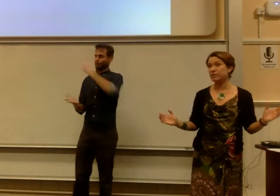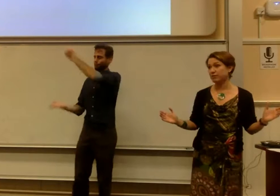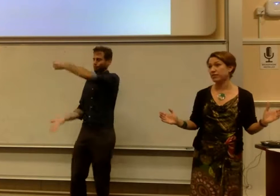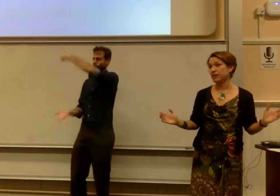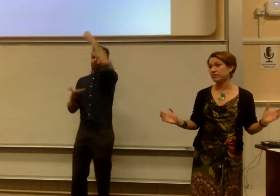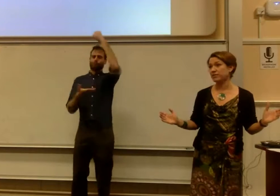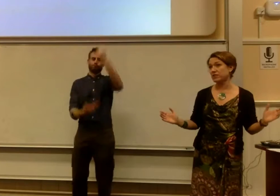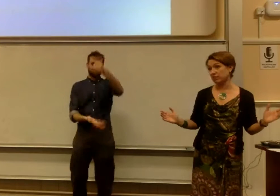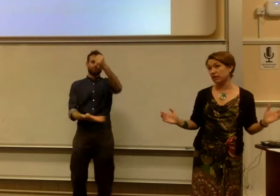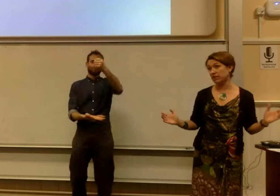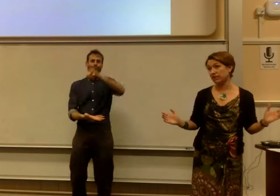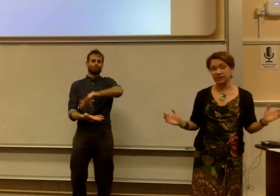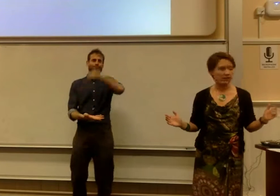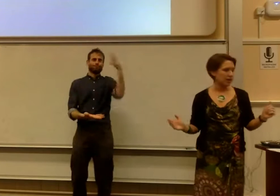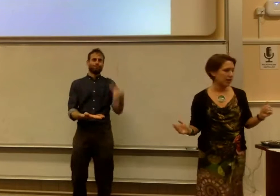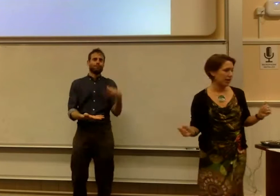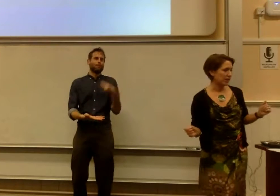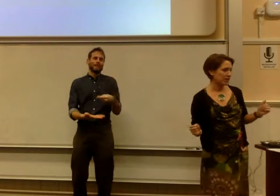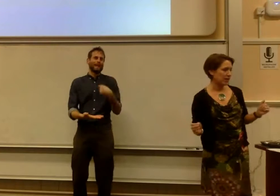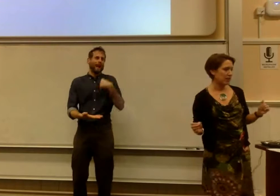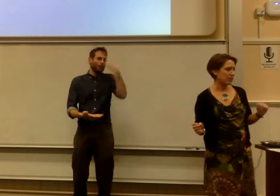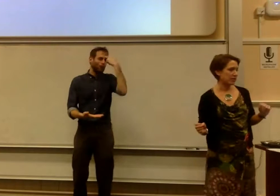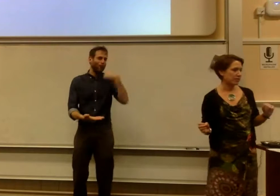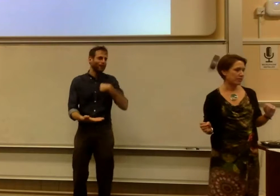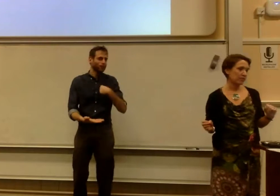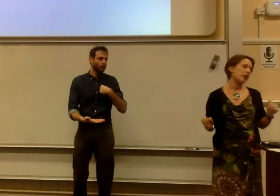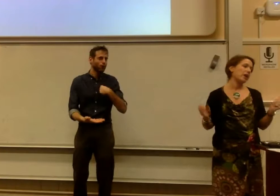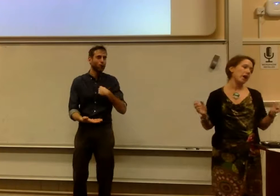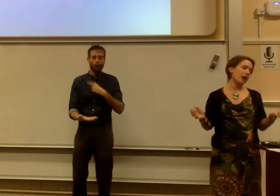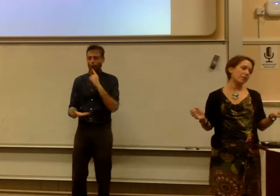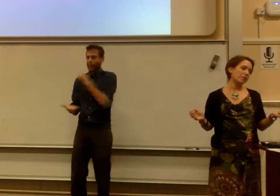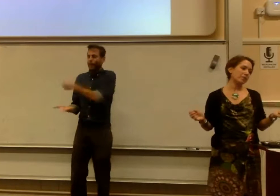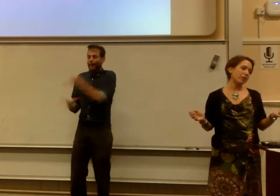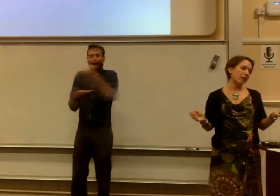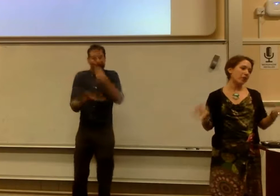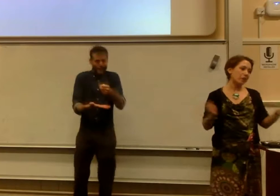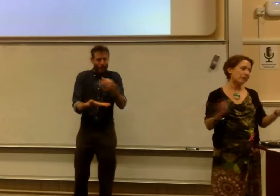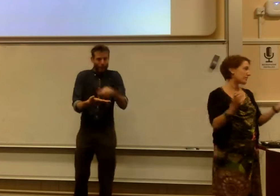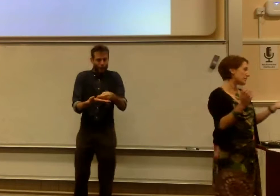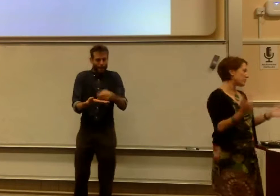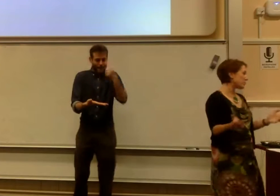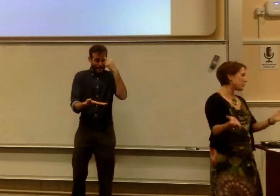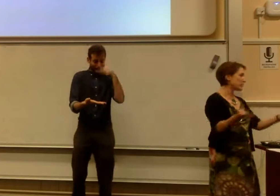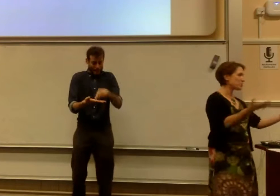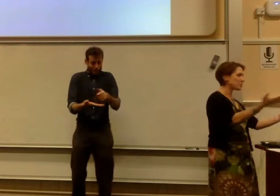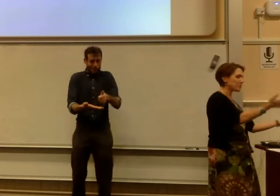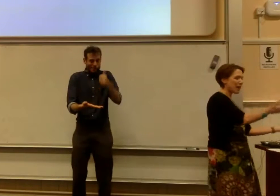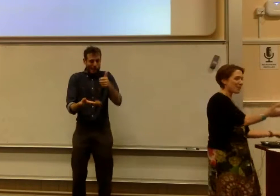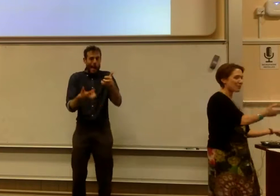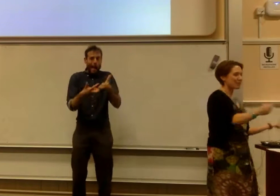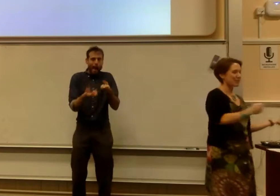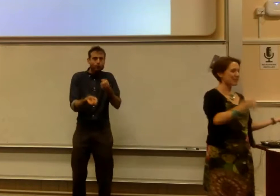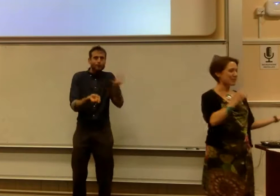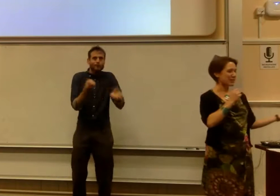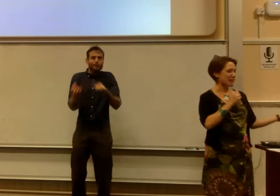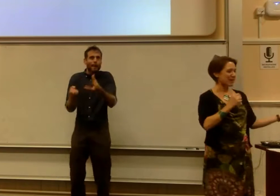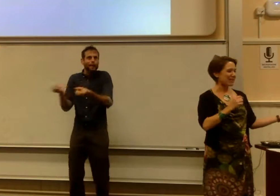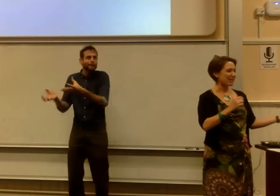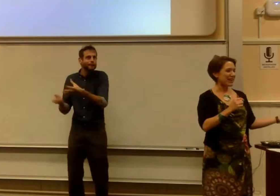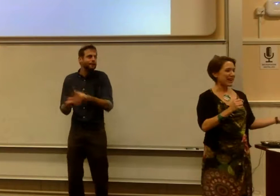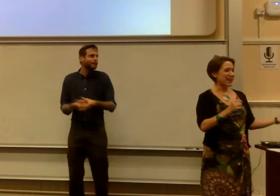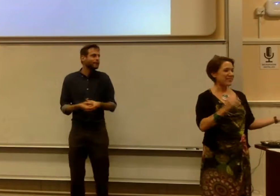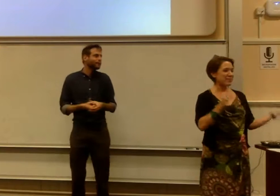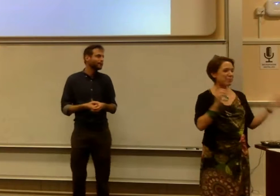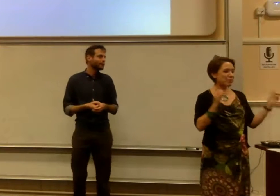I just don't think that's realistic in this climate. But moving towards, as we've been talking